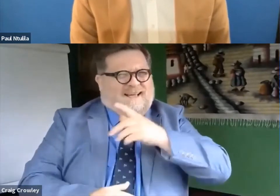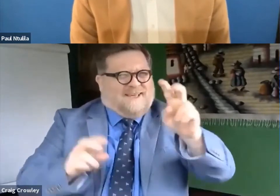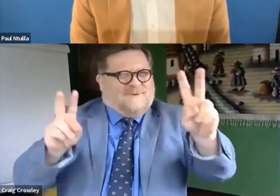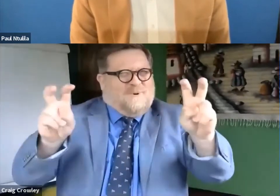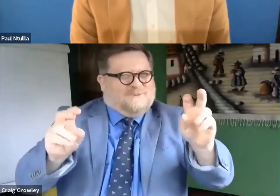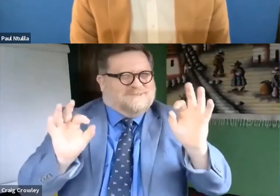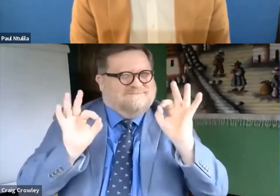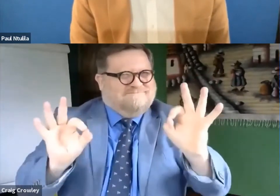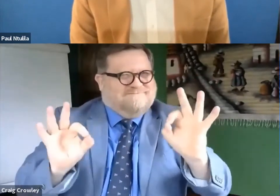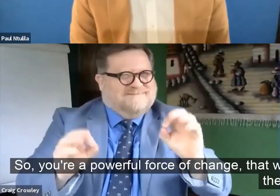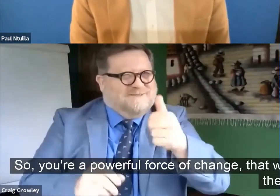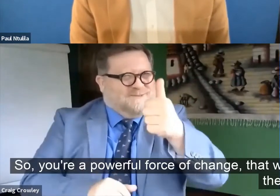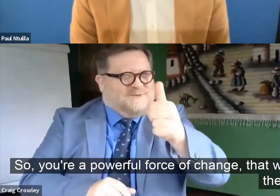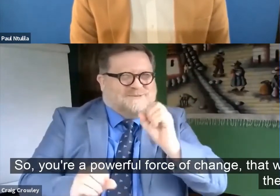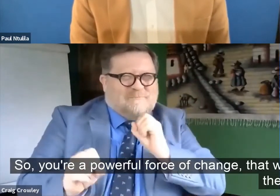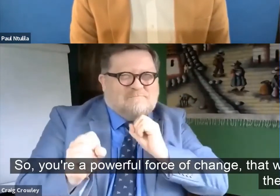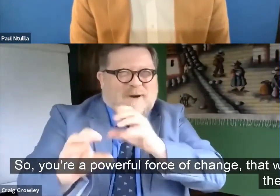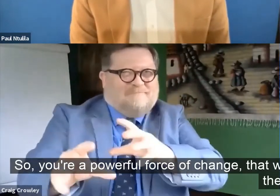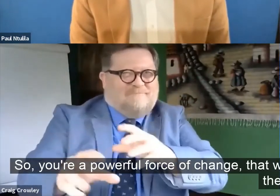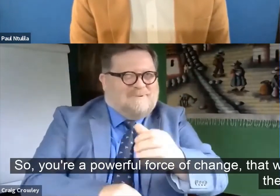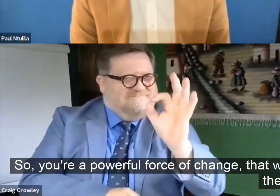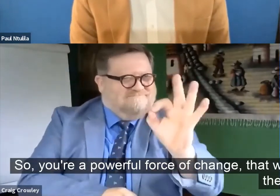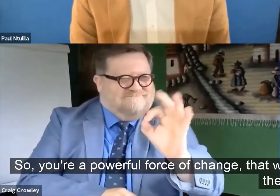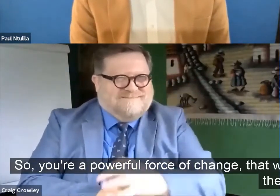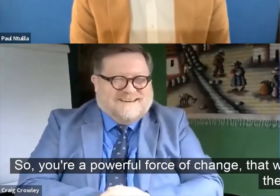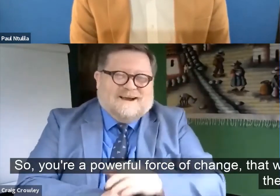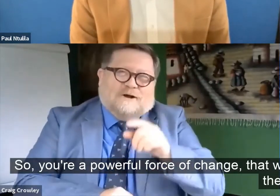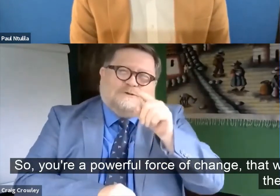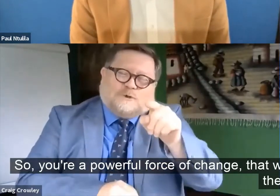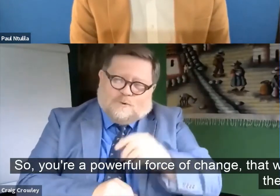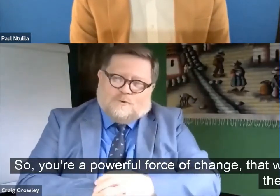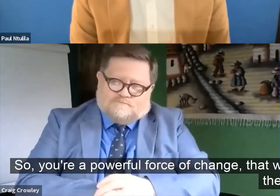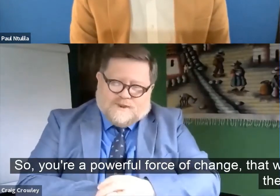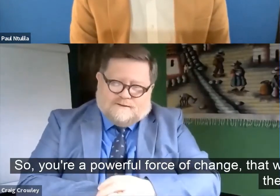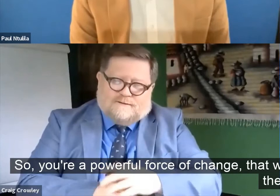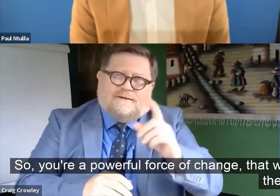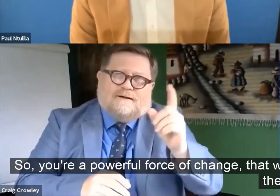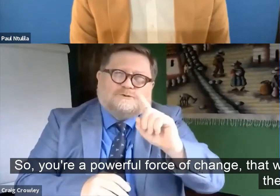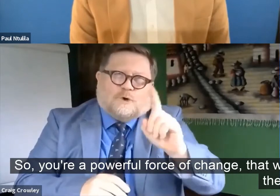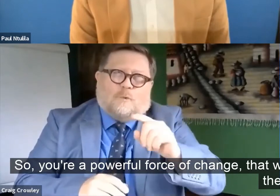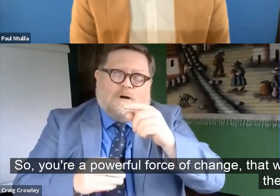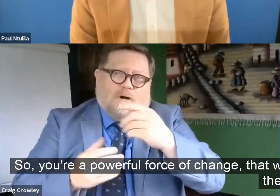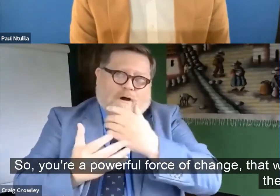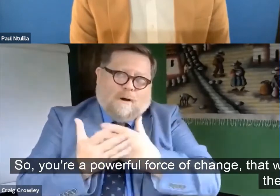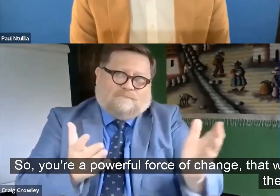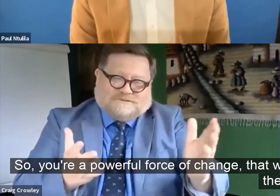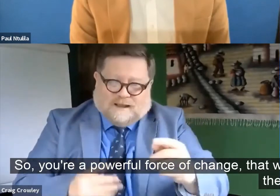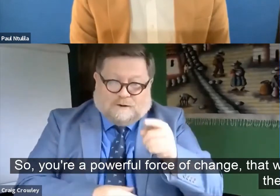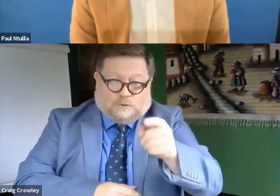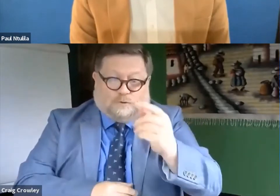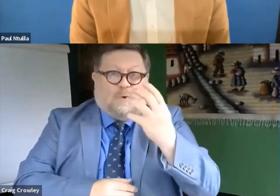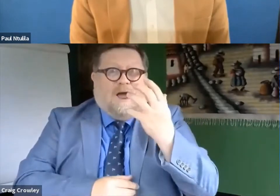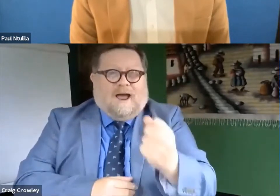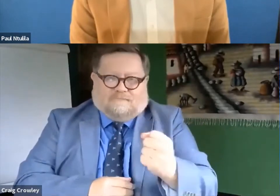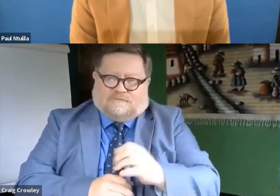So you're a powerful force of change. That was a beautiful impacting statement there.